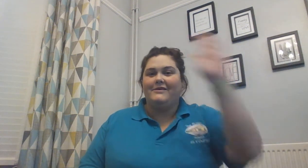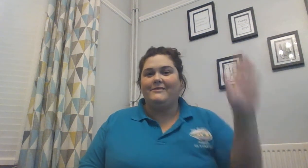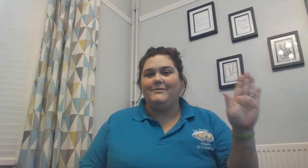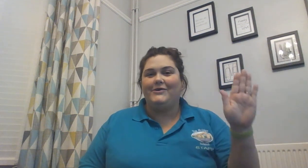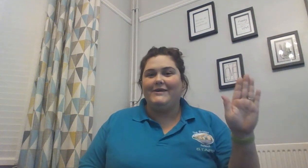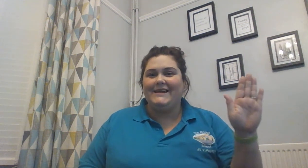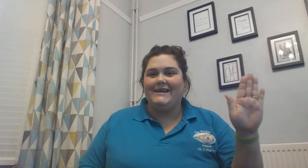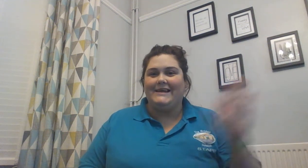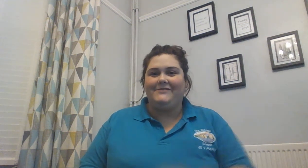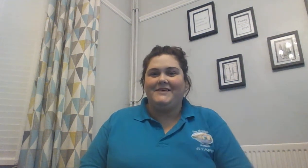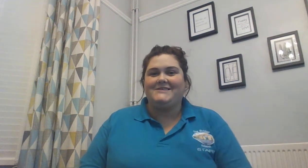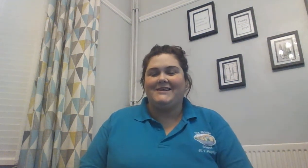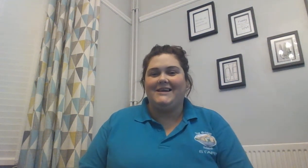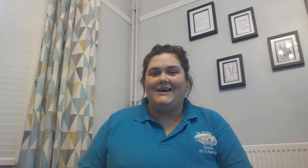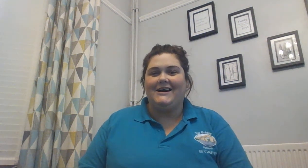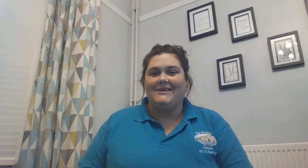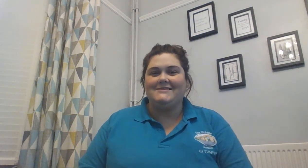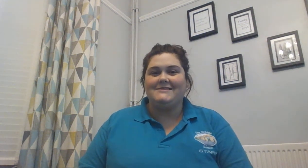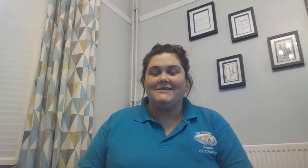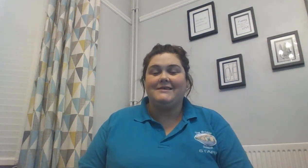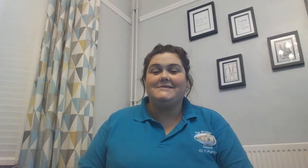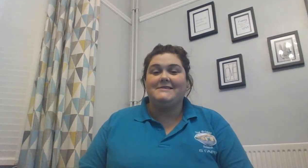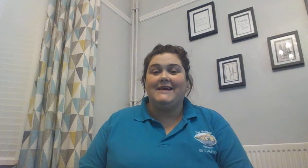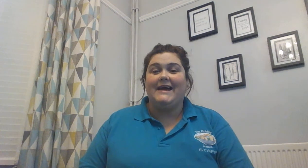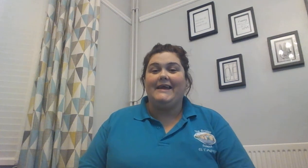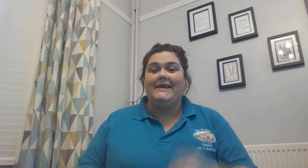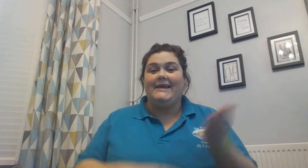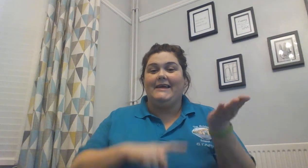Good morning, Kingfisher class. Today is